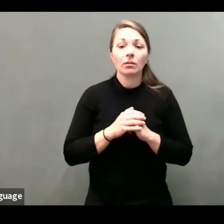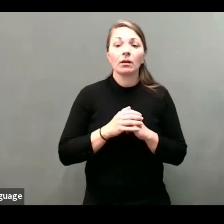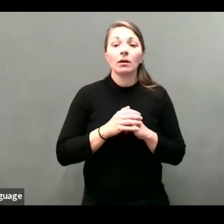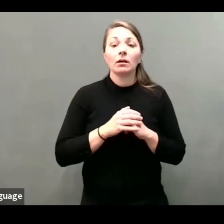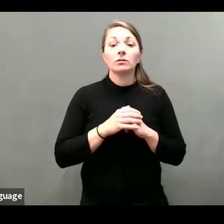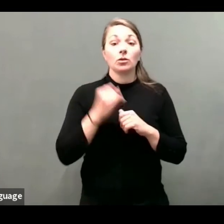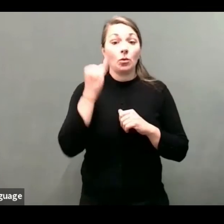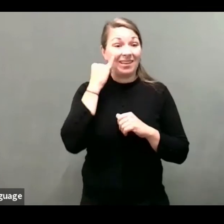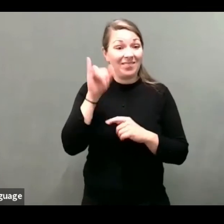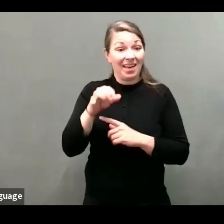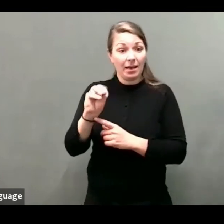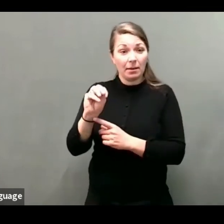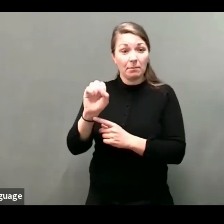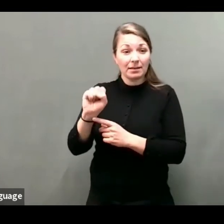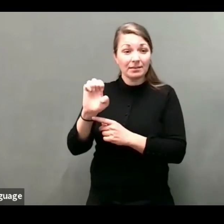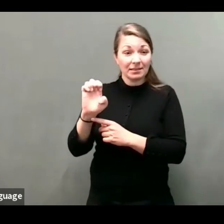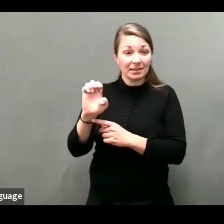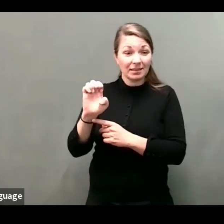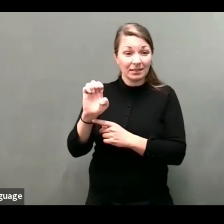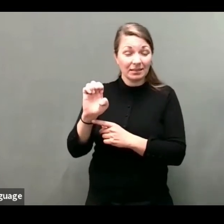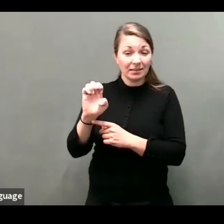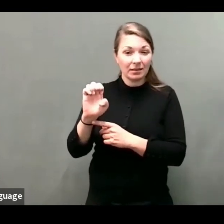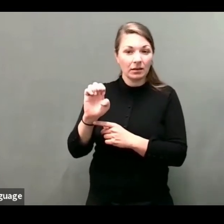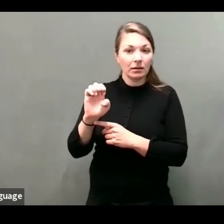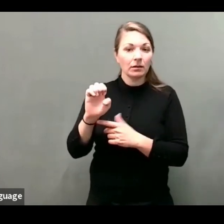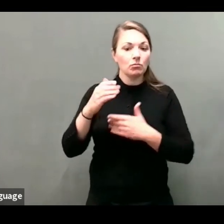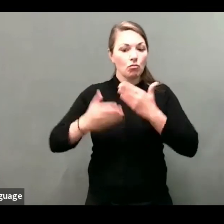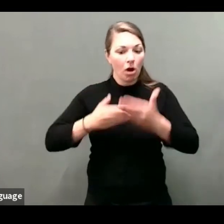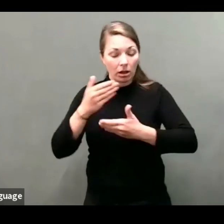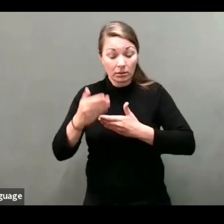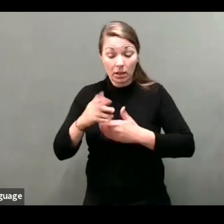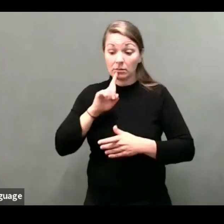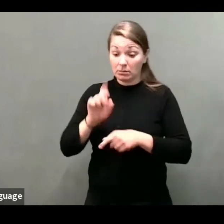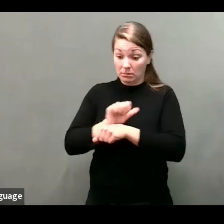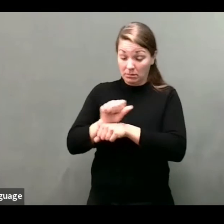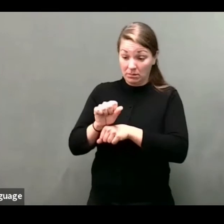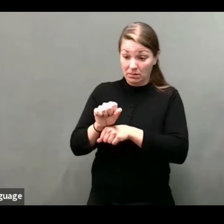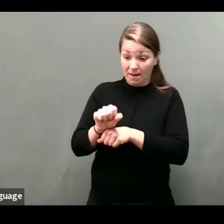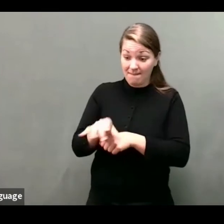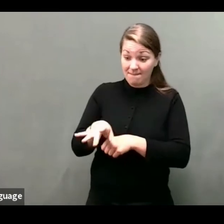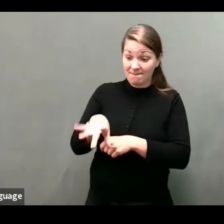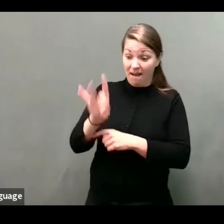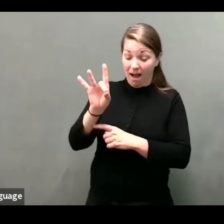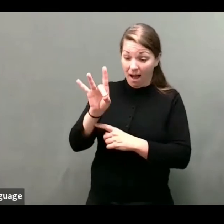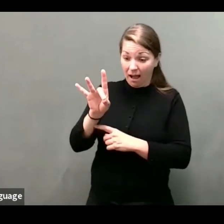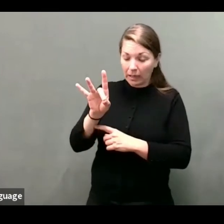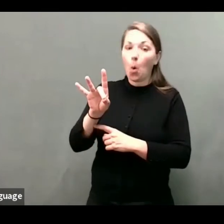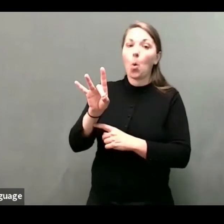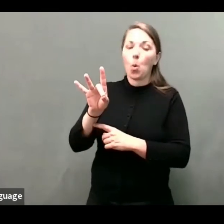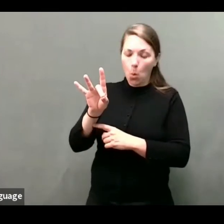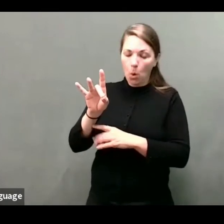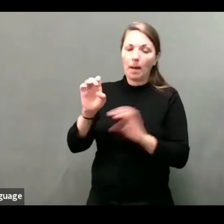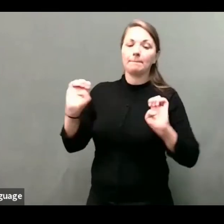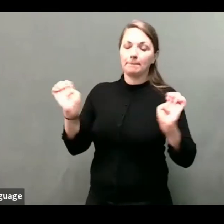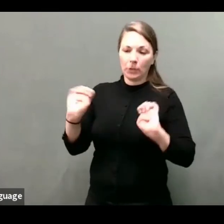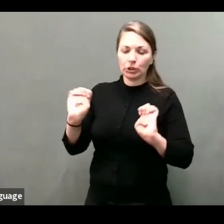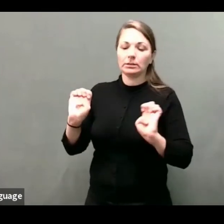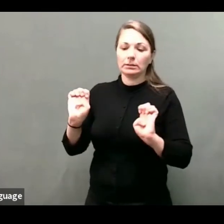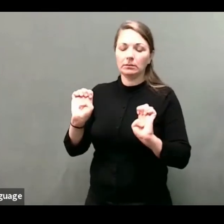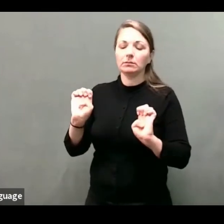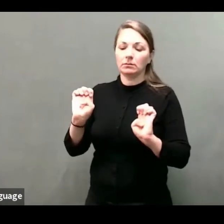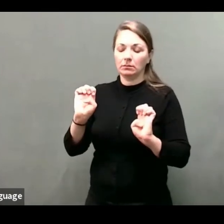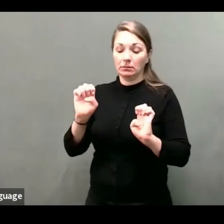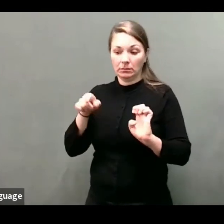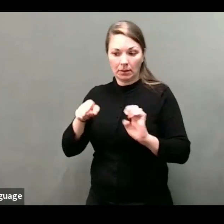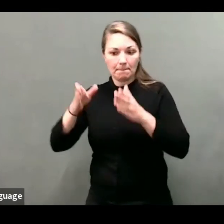medical screening exam or if the triage process did uncover something that is very immediately concerning, such